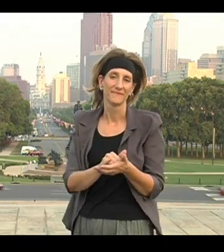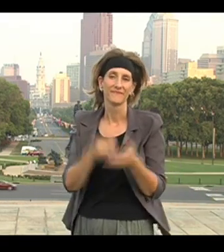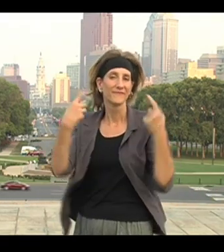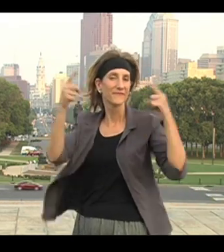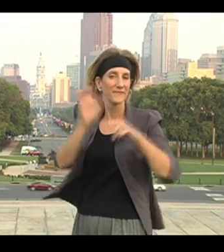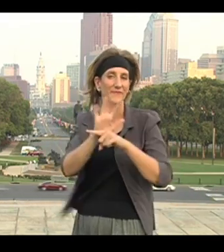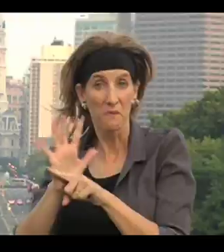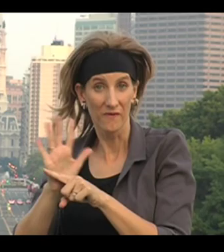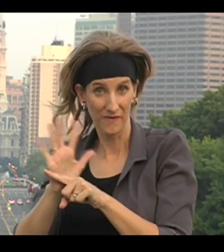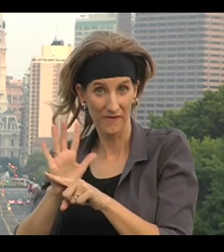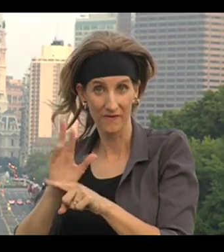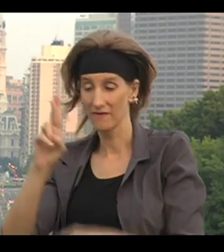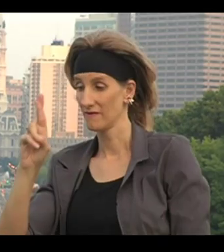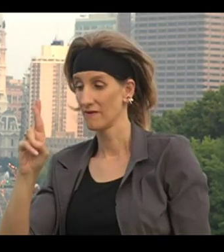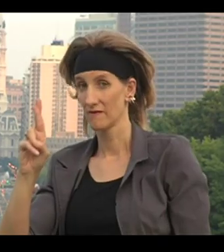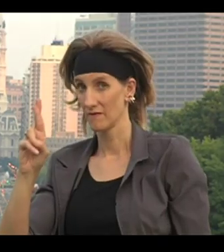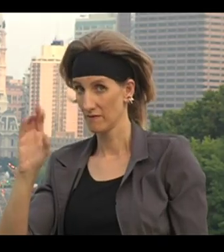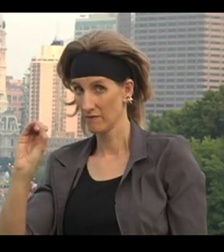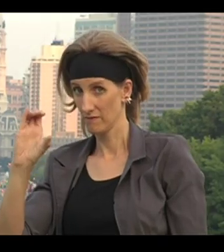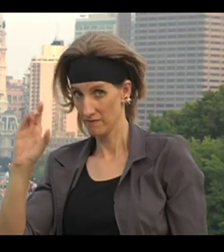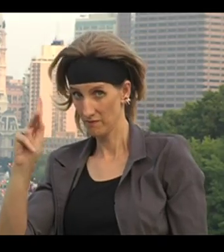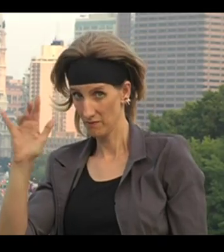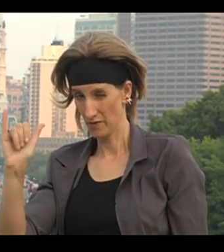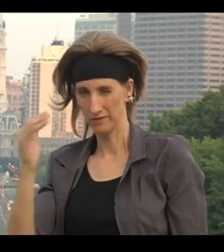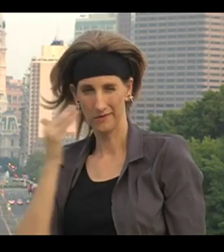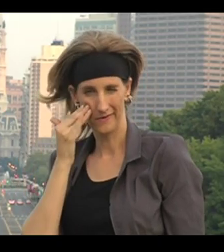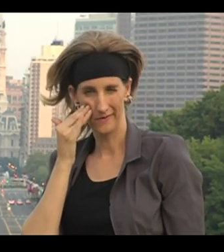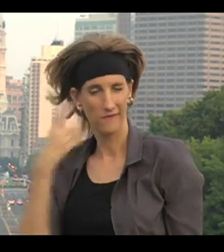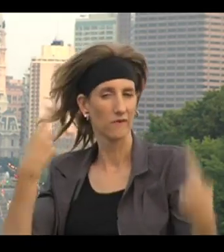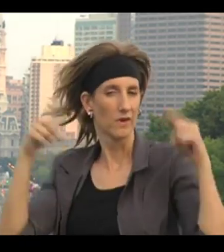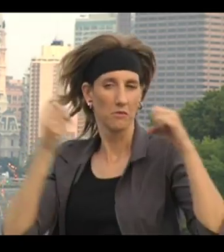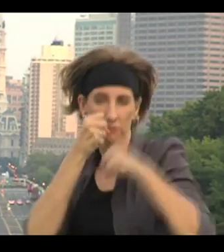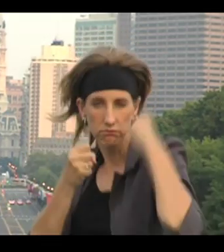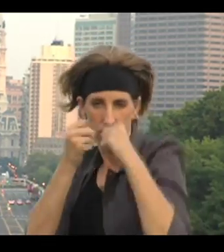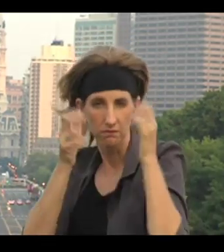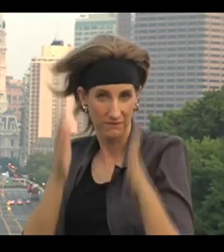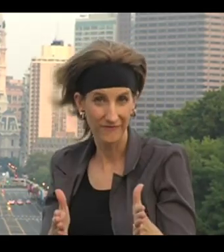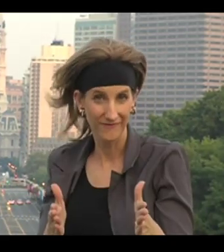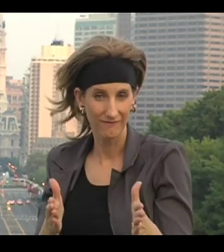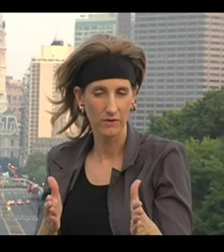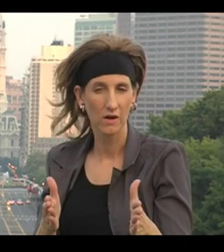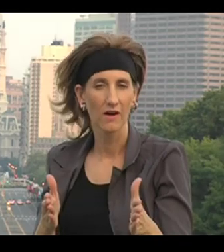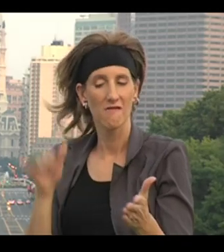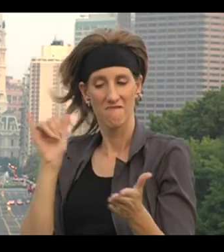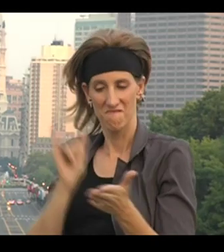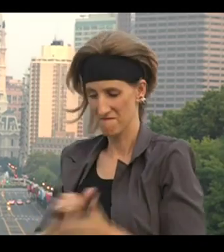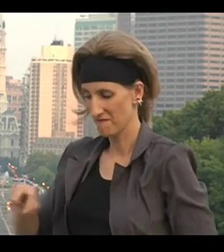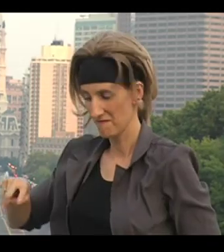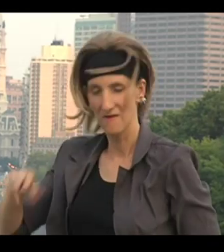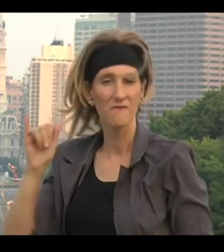famous movie Rocky was filmed. You know, that famous boxer. Well, on these very